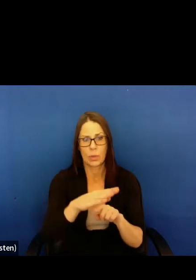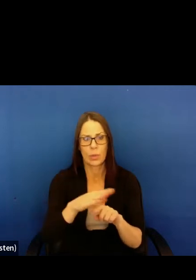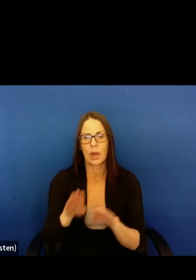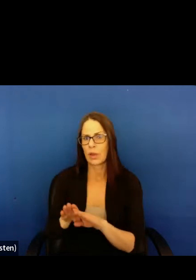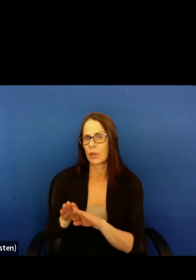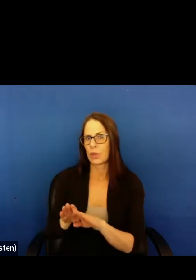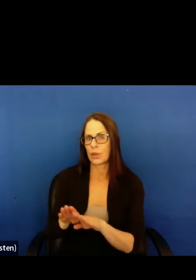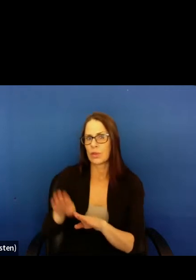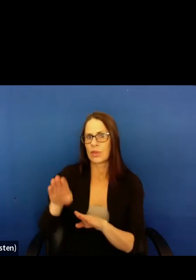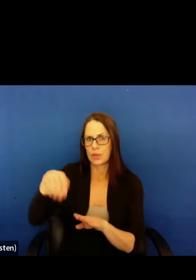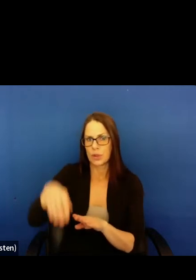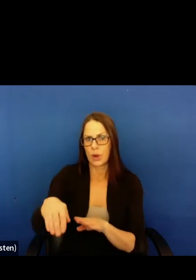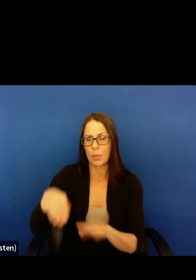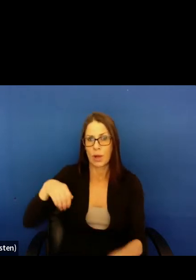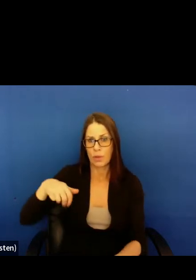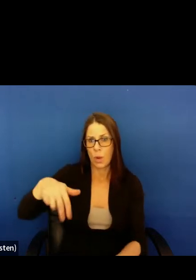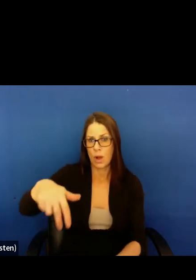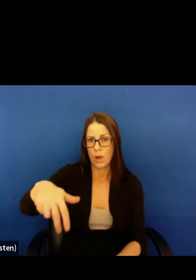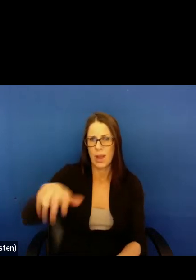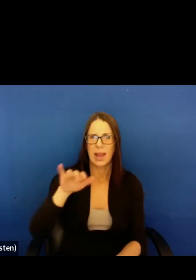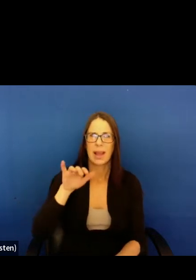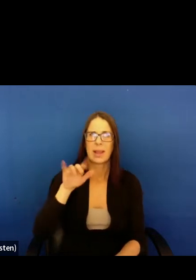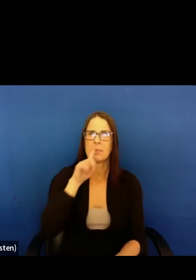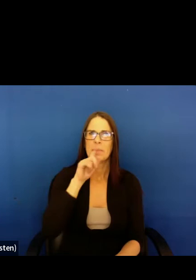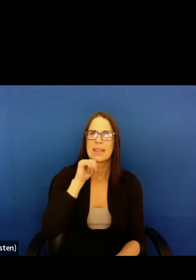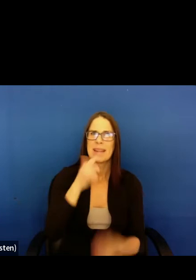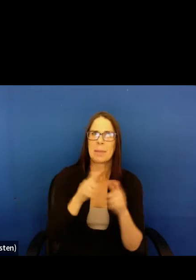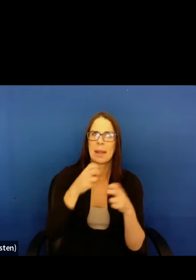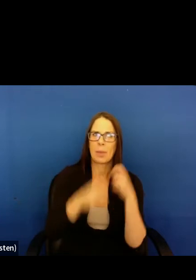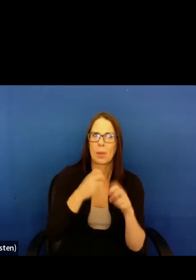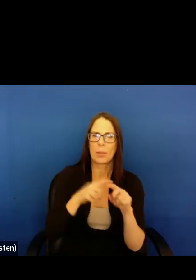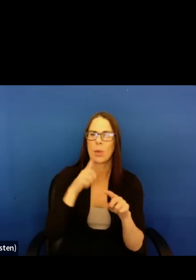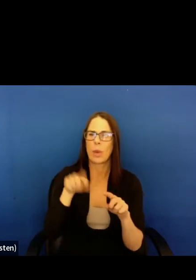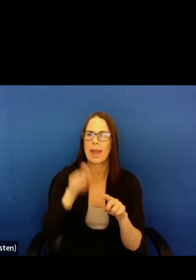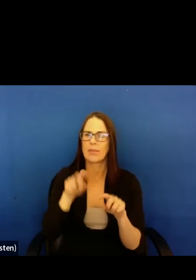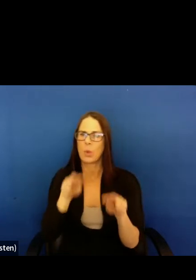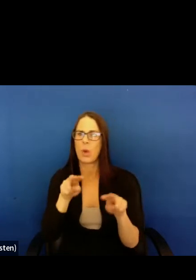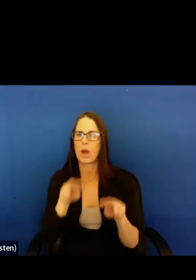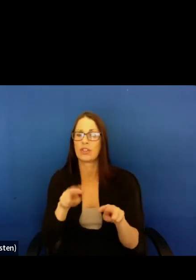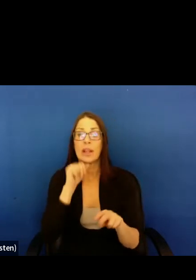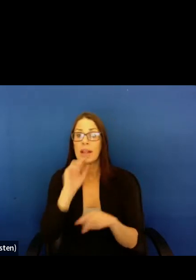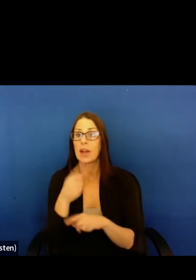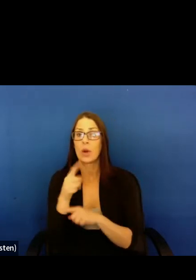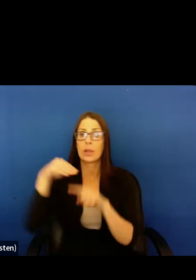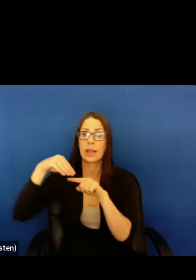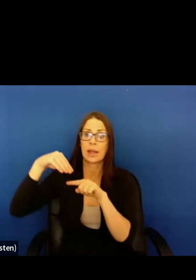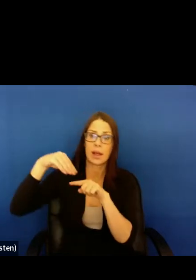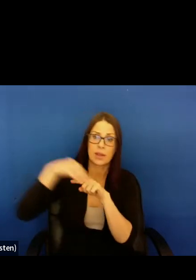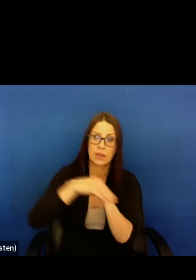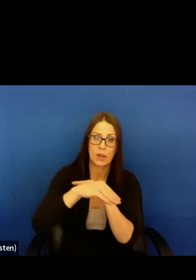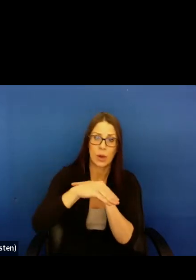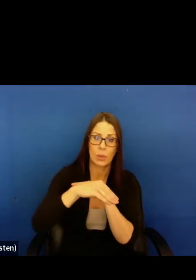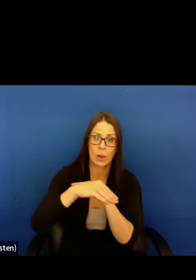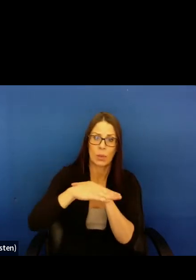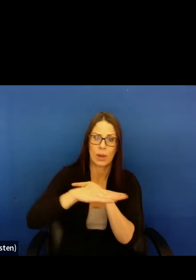that's I wouldn't say it's a big problem, but it's something we have to watch, because it's not only just the slope going down a path, but it's also the cross slope.